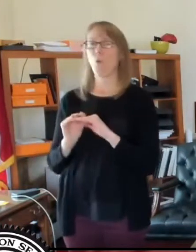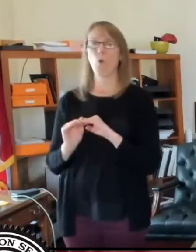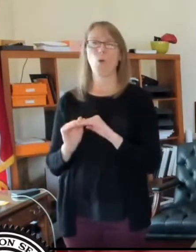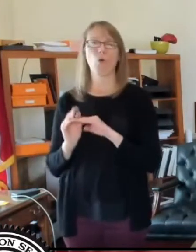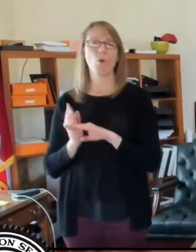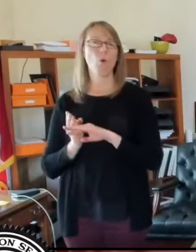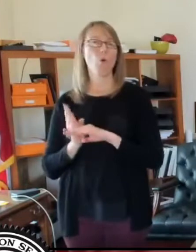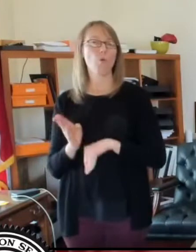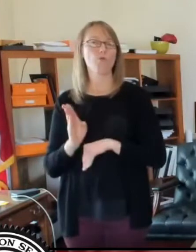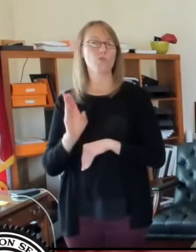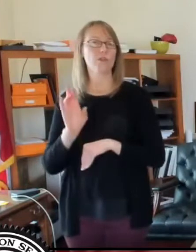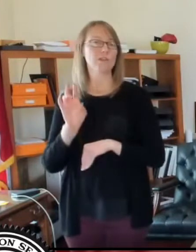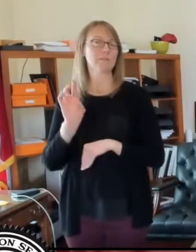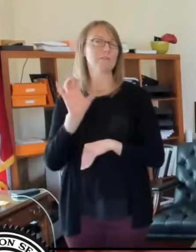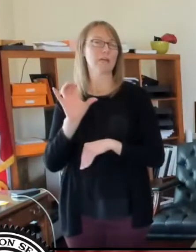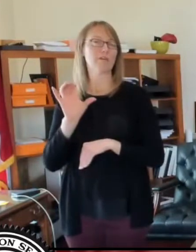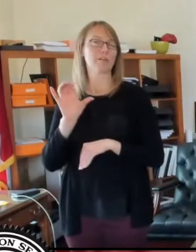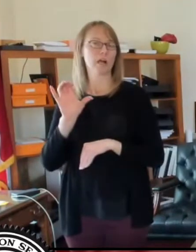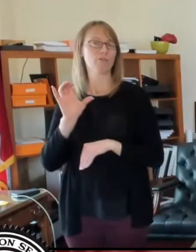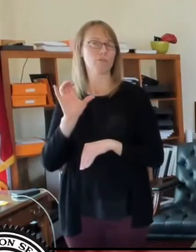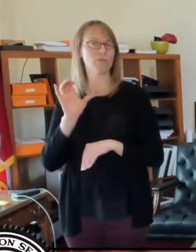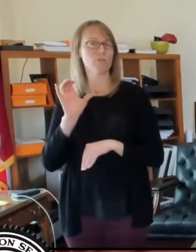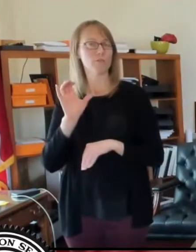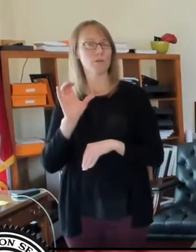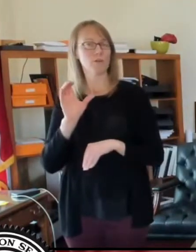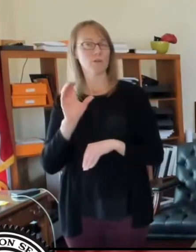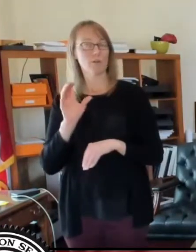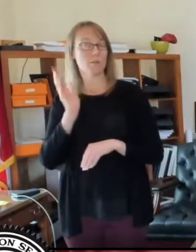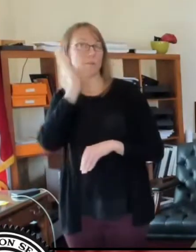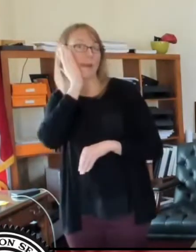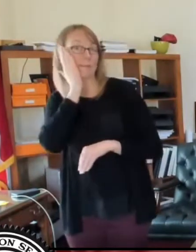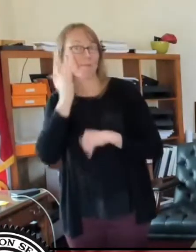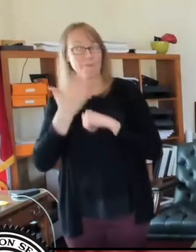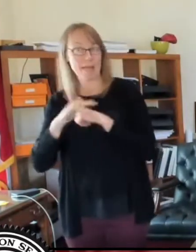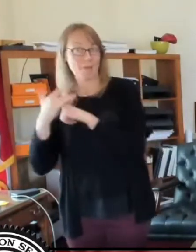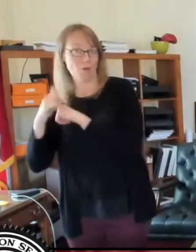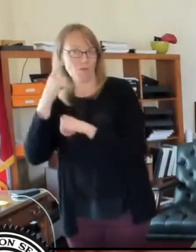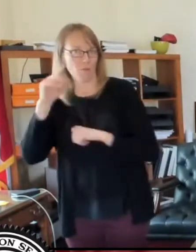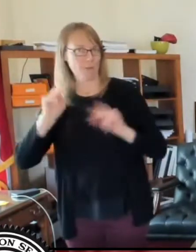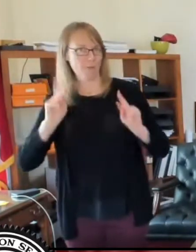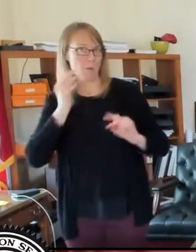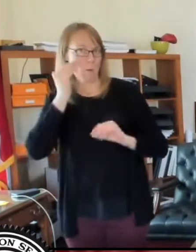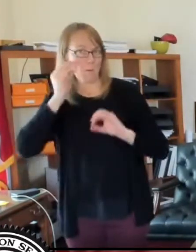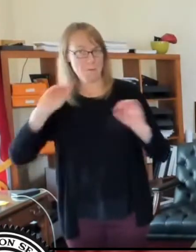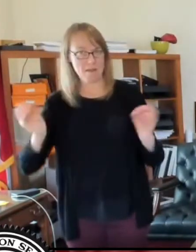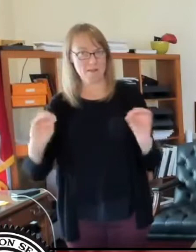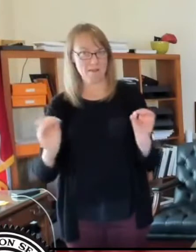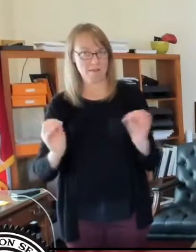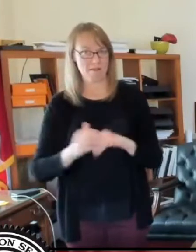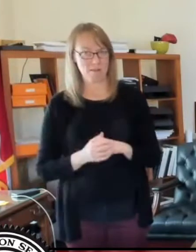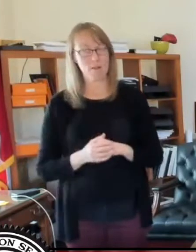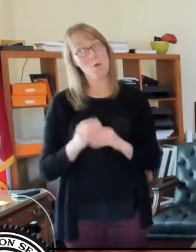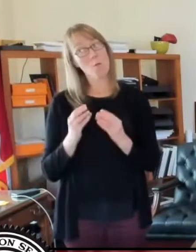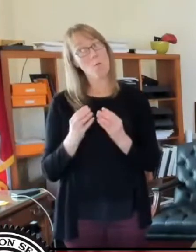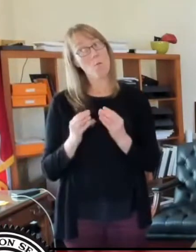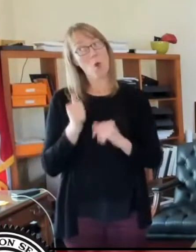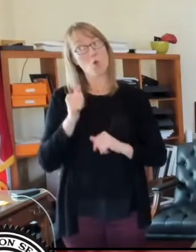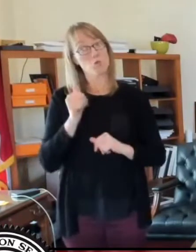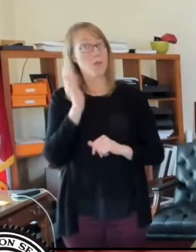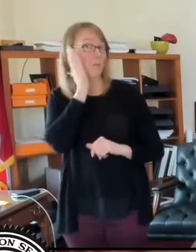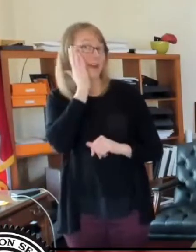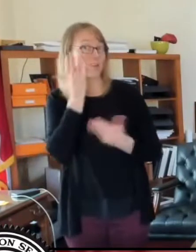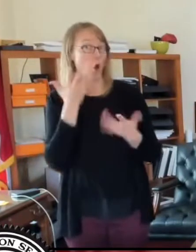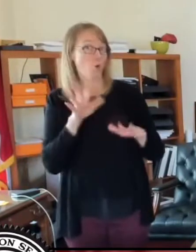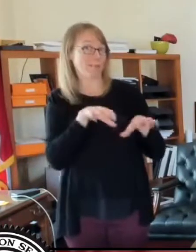available in the region. Now, people are in most of them, but that's the capacity. We also are